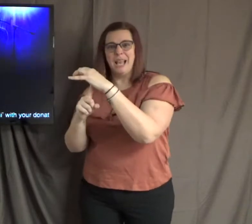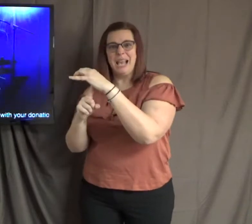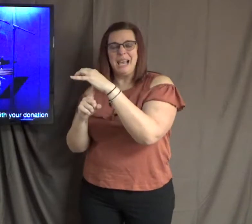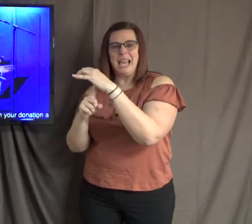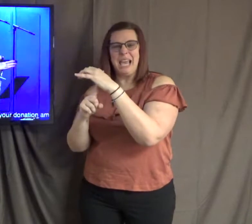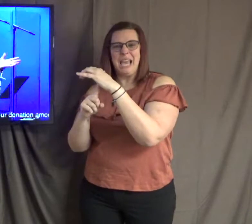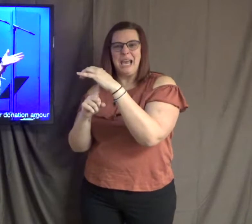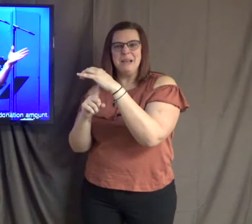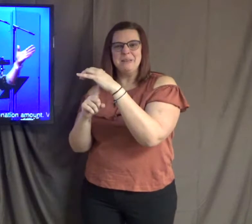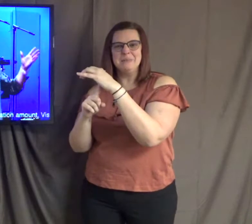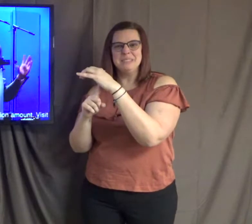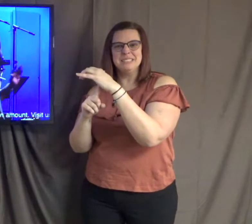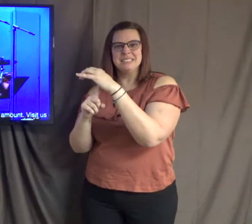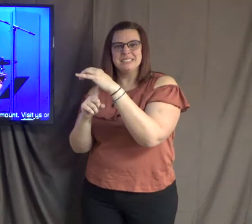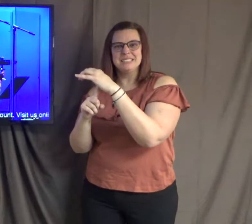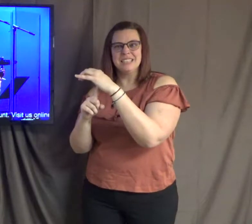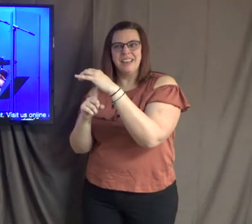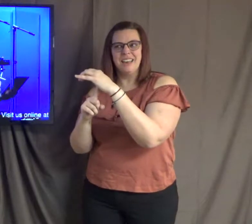champions.